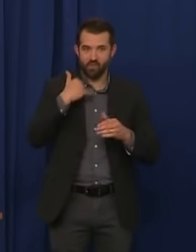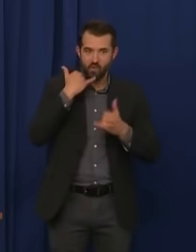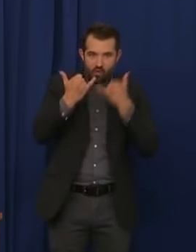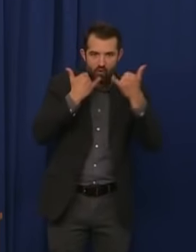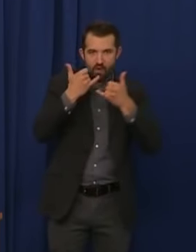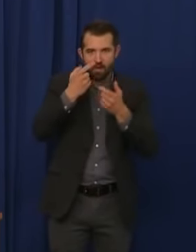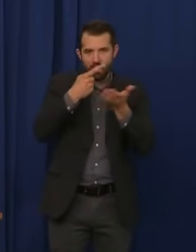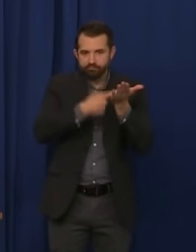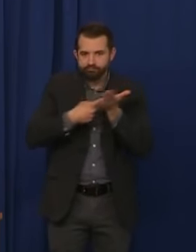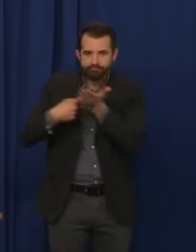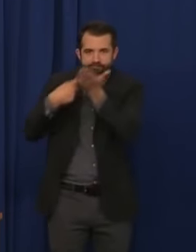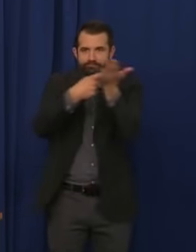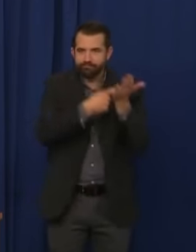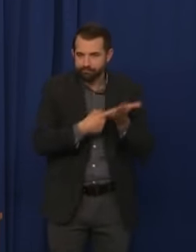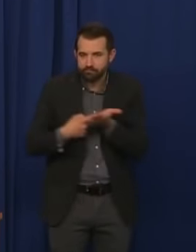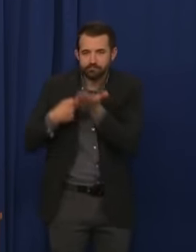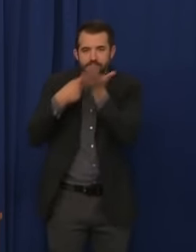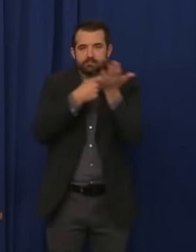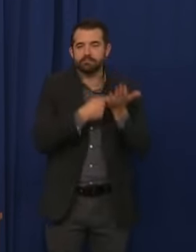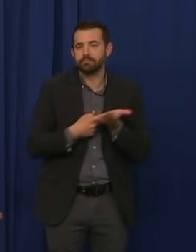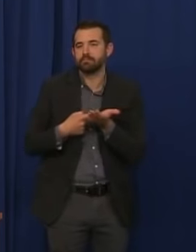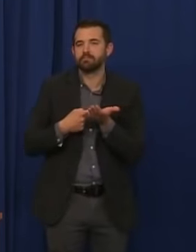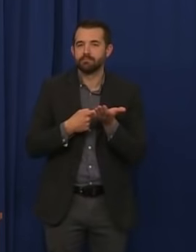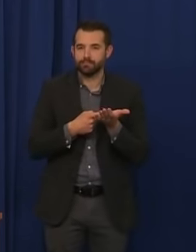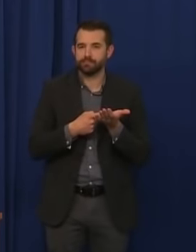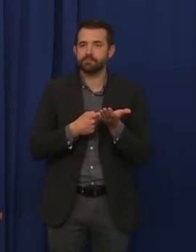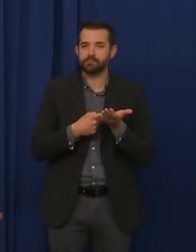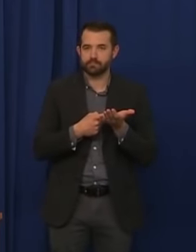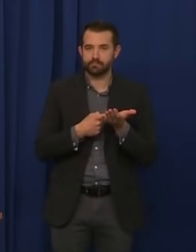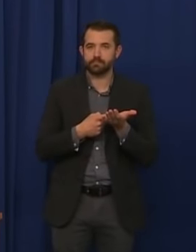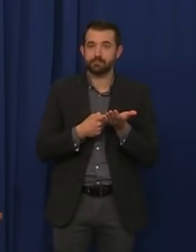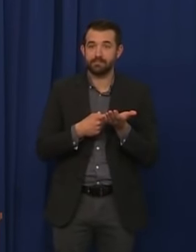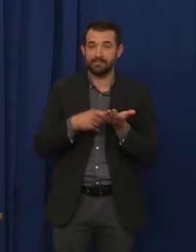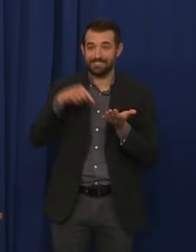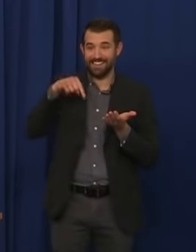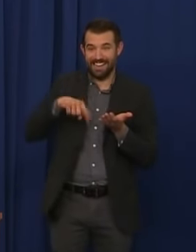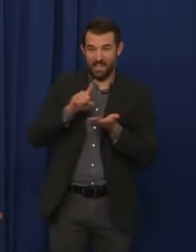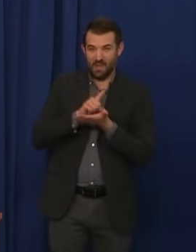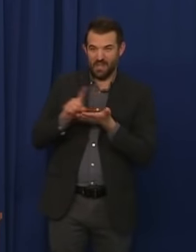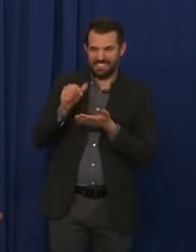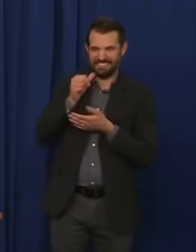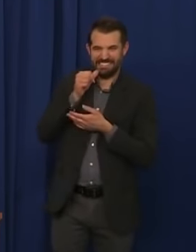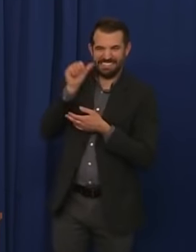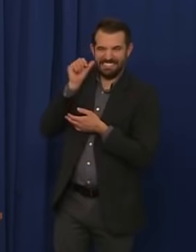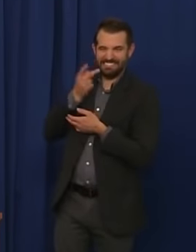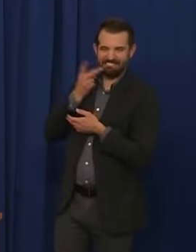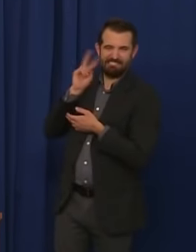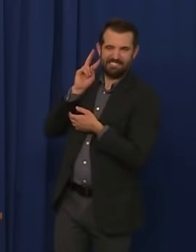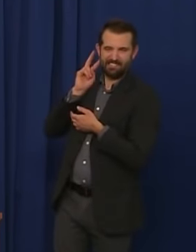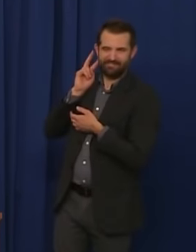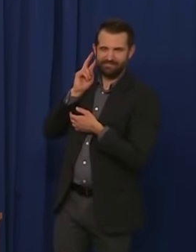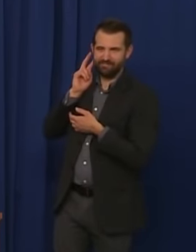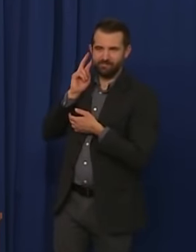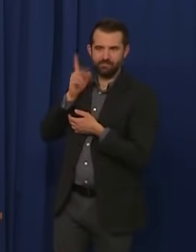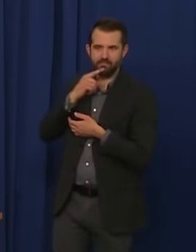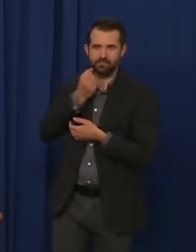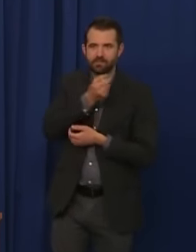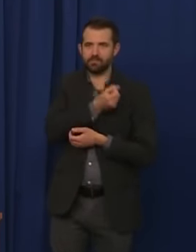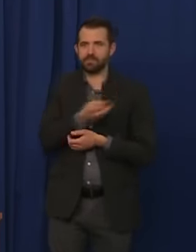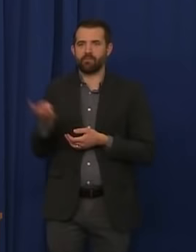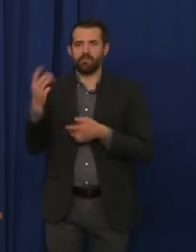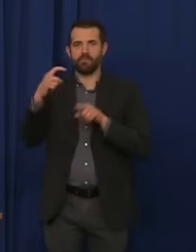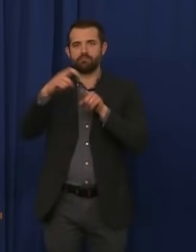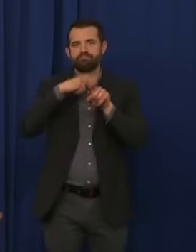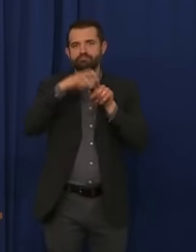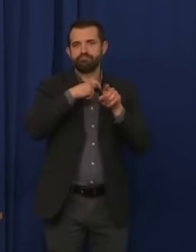with all the New England governors earlier this week, yesterday, the day before, and several conference calls with just Governor Scott,